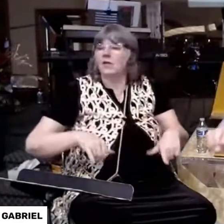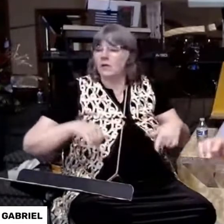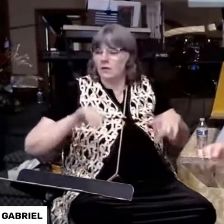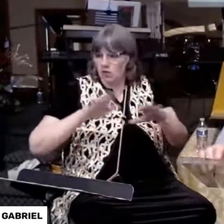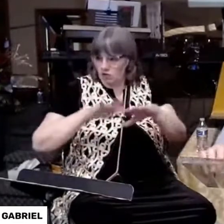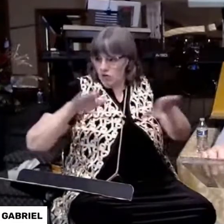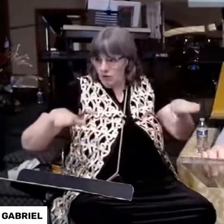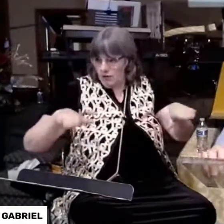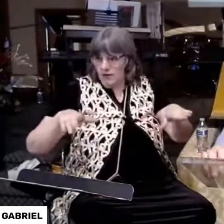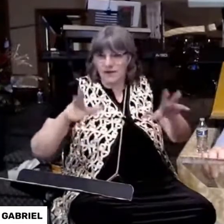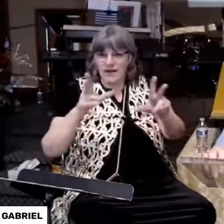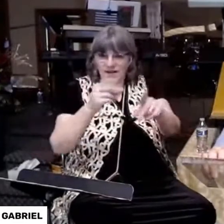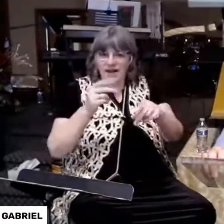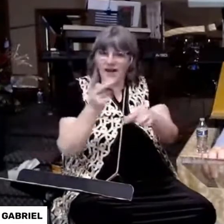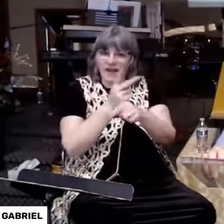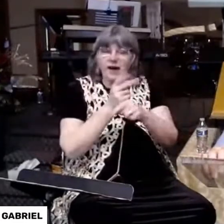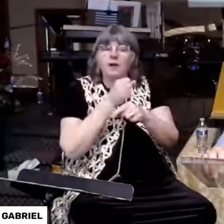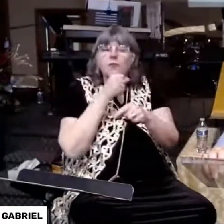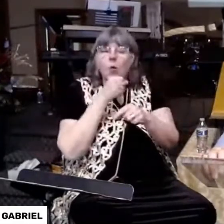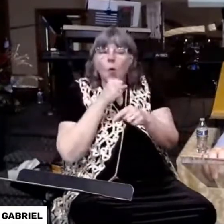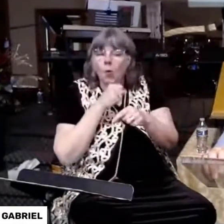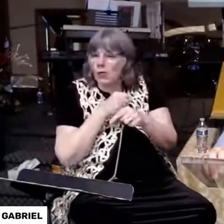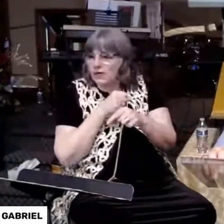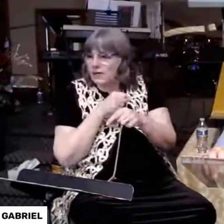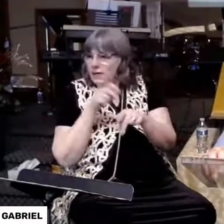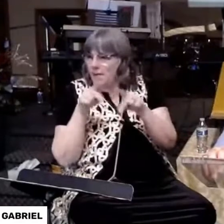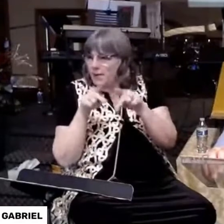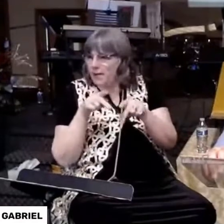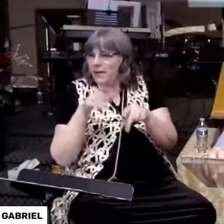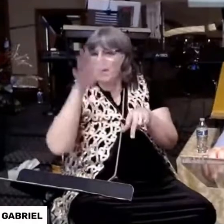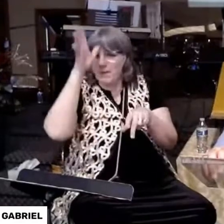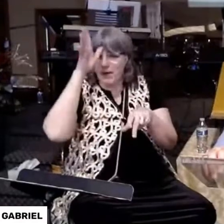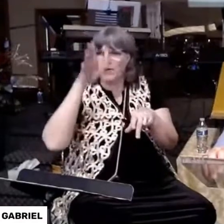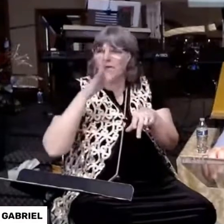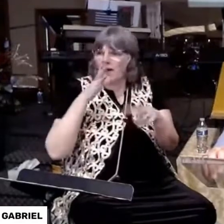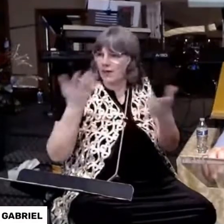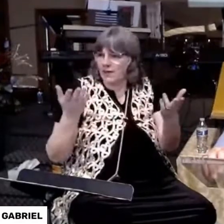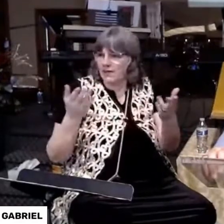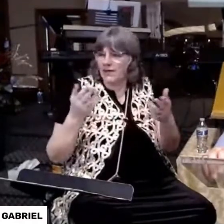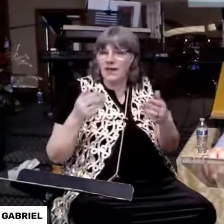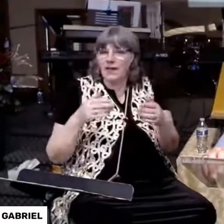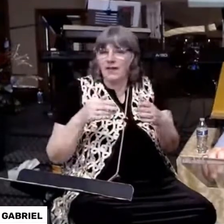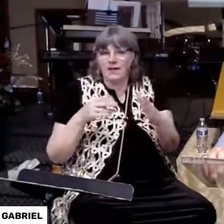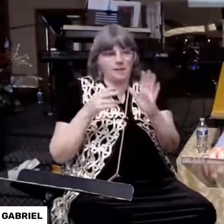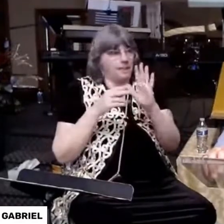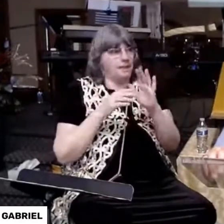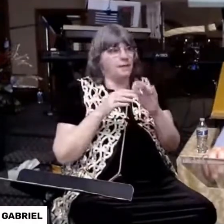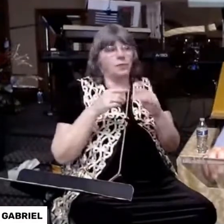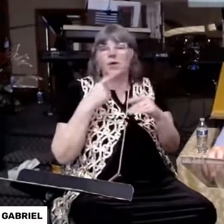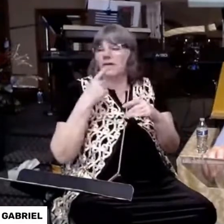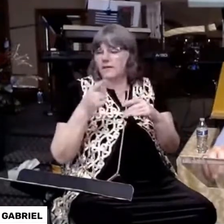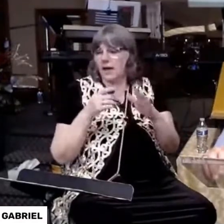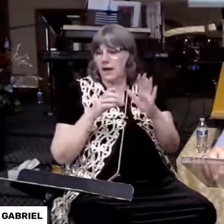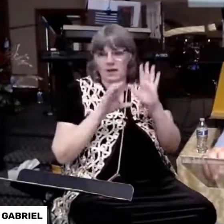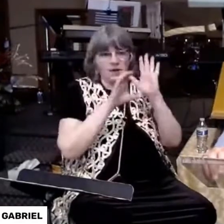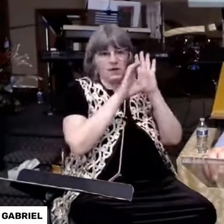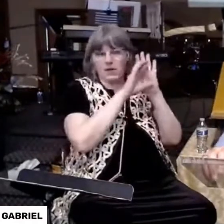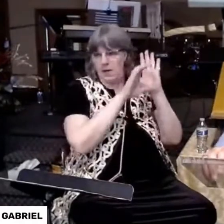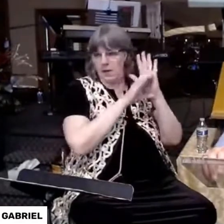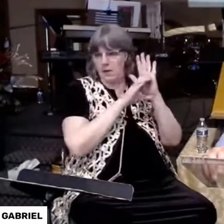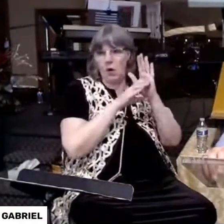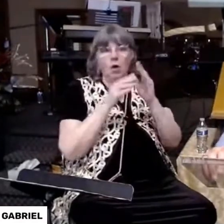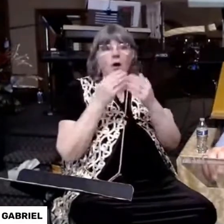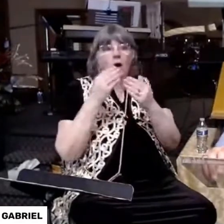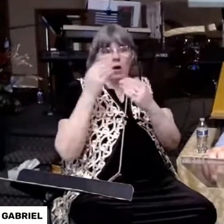commanding children to take care of the older mother and father. That's the basis of the commandment, honor